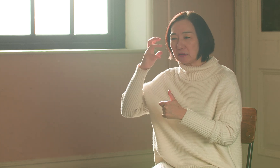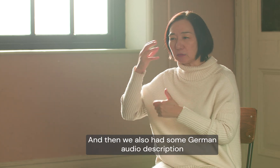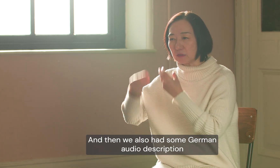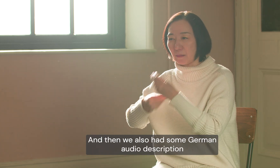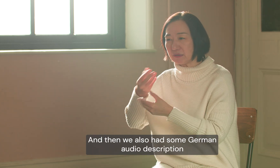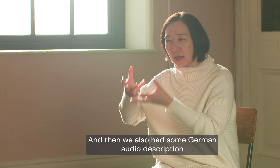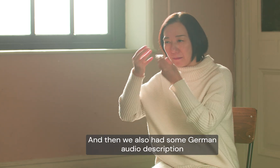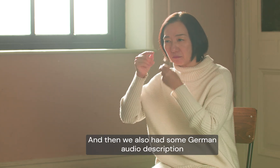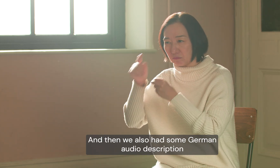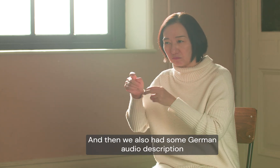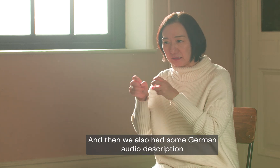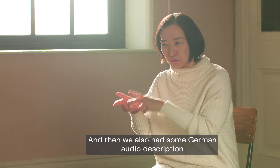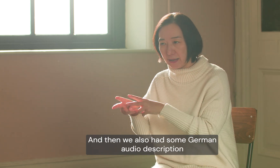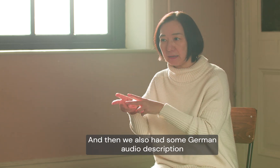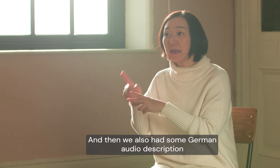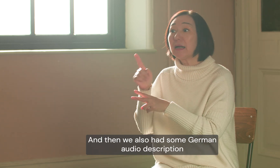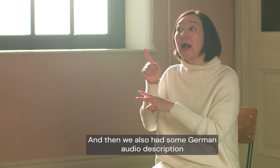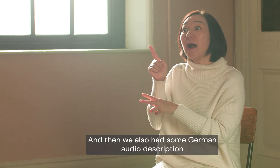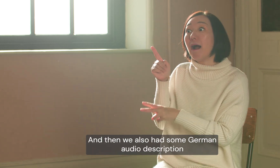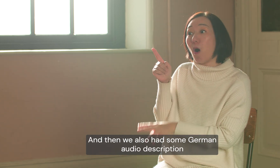And then we also had some German audio description.